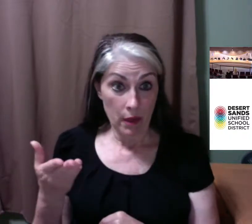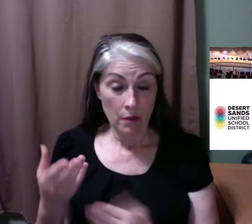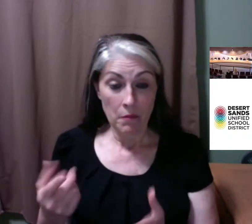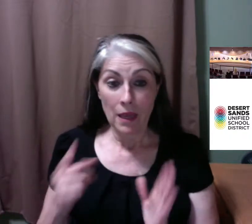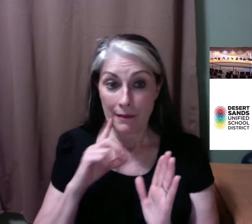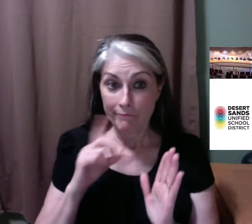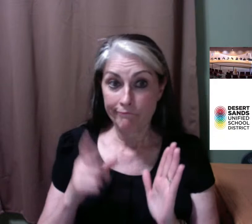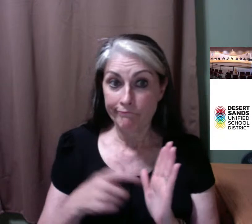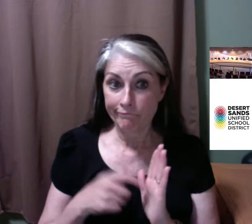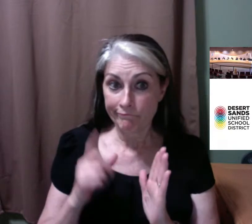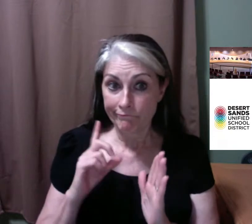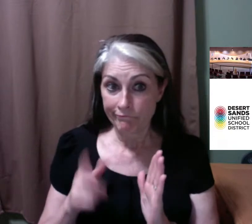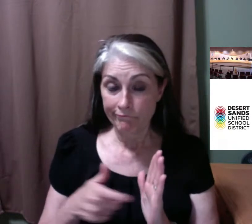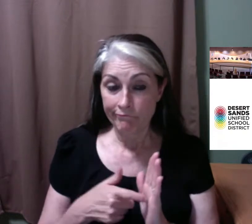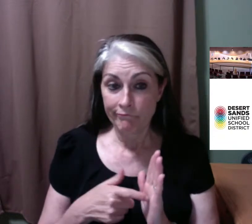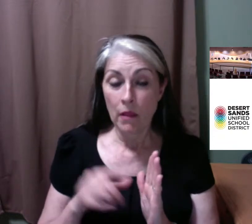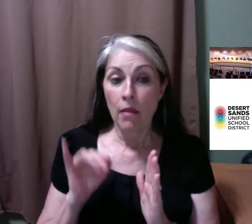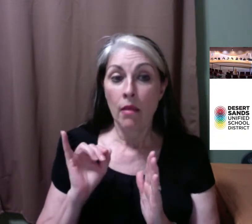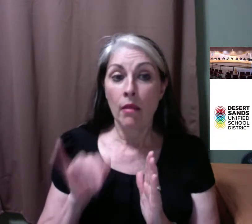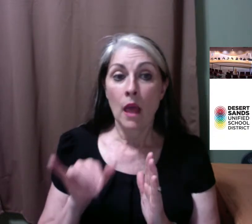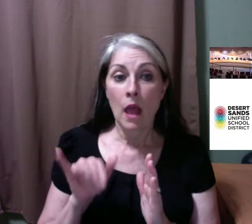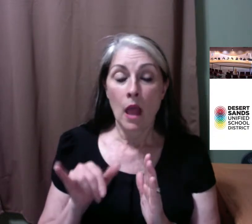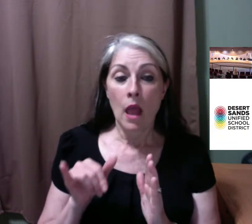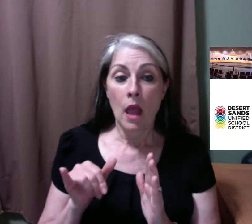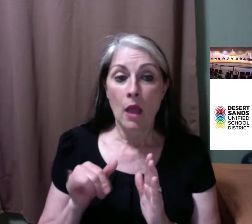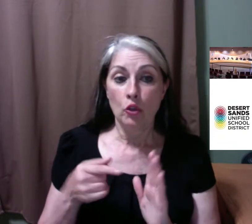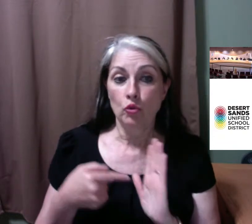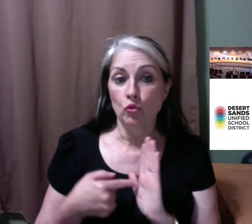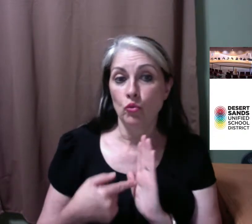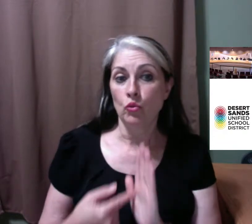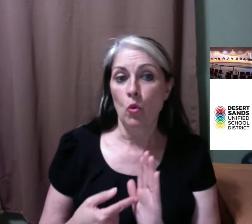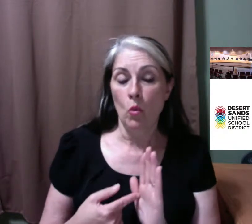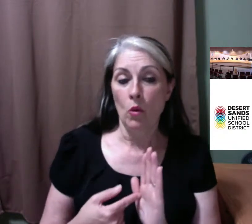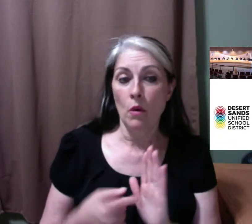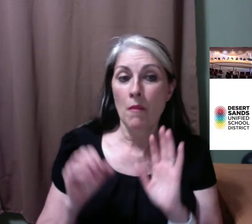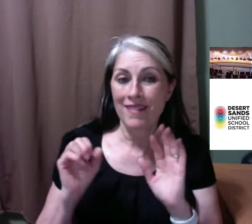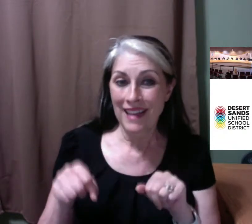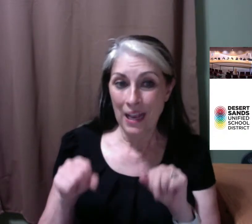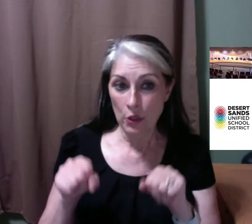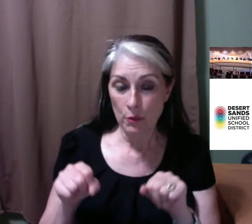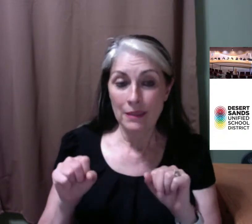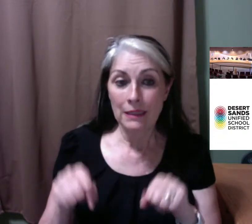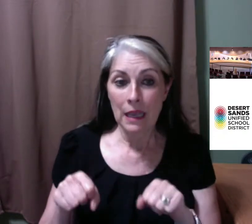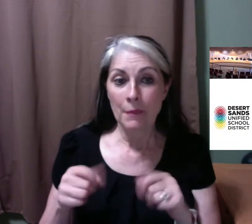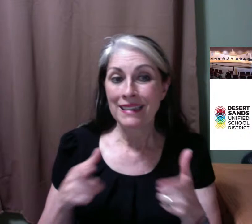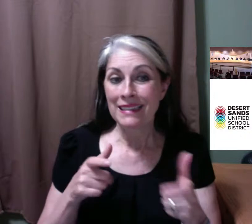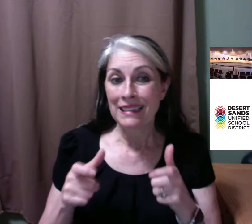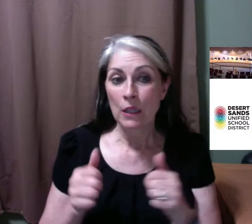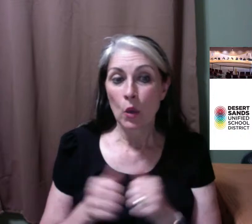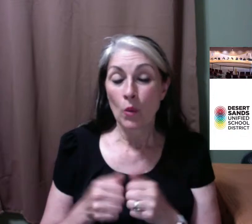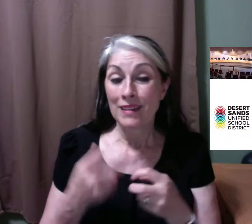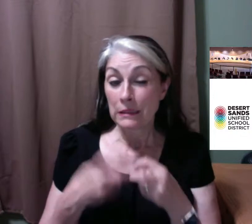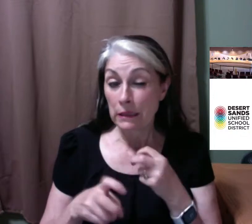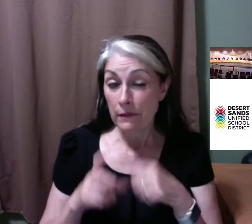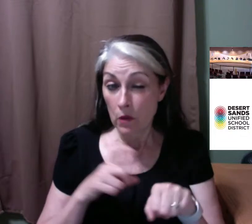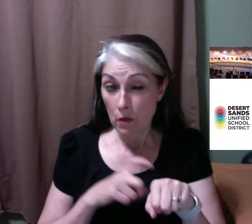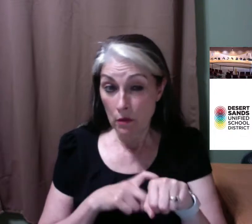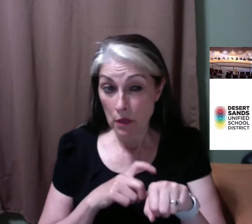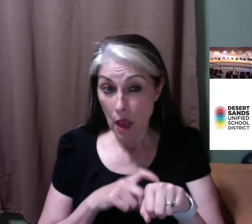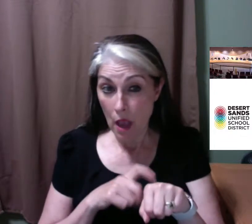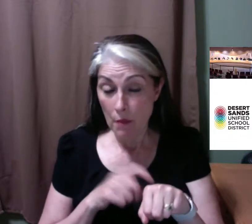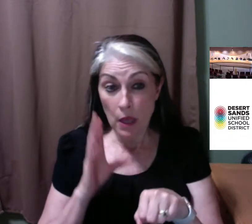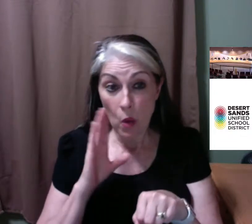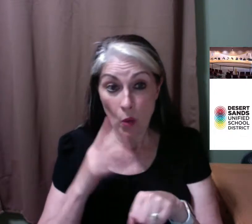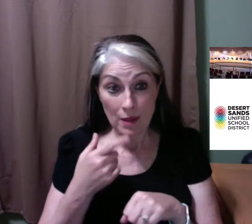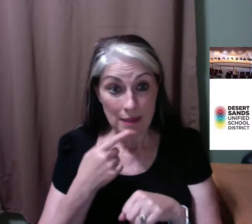indicators that's pointing to the fact that potentially we could be dealing with some difficult times. I will